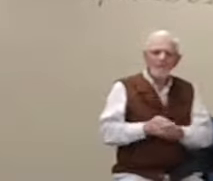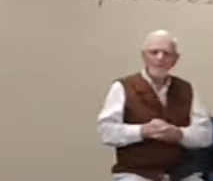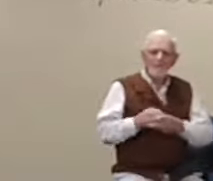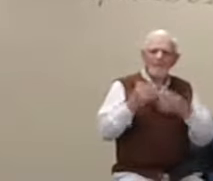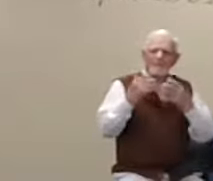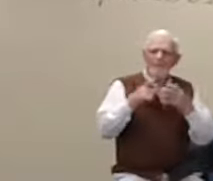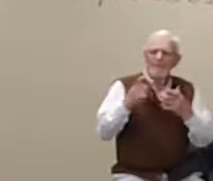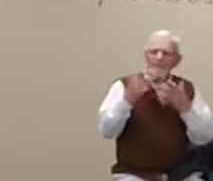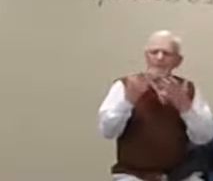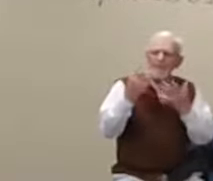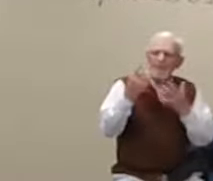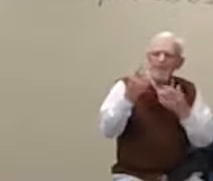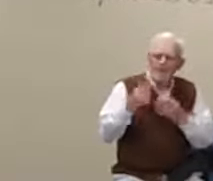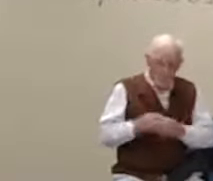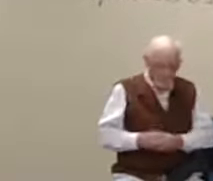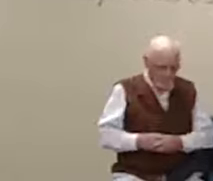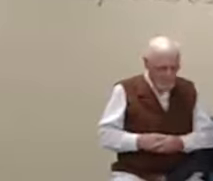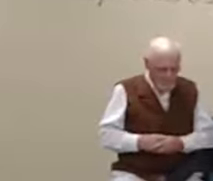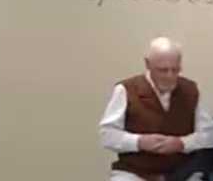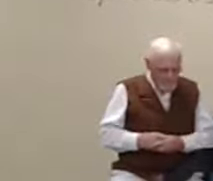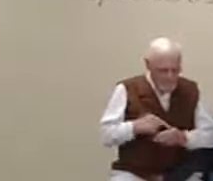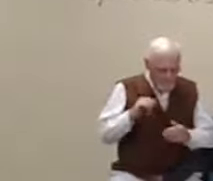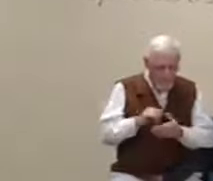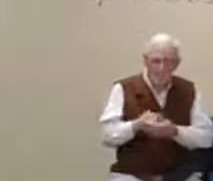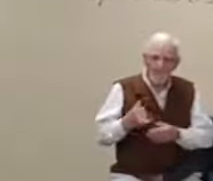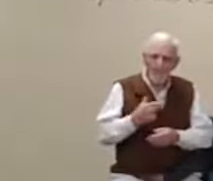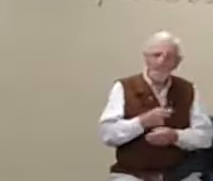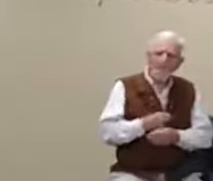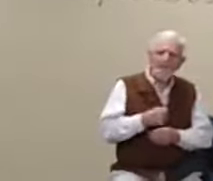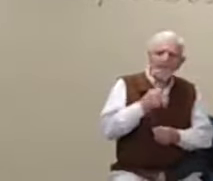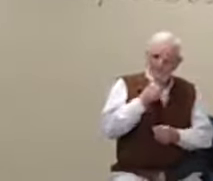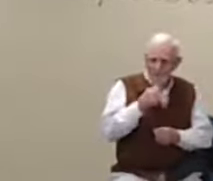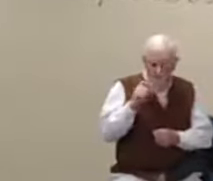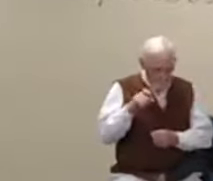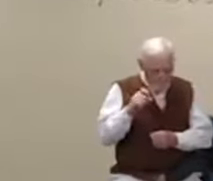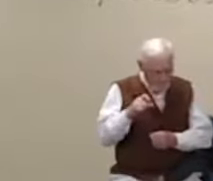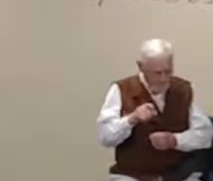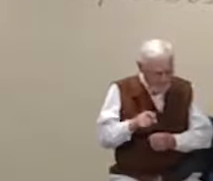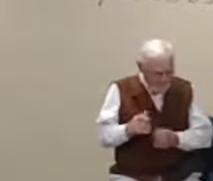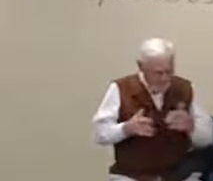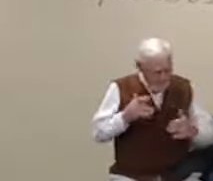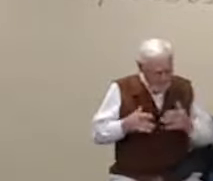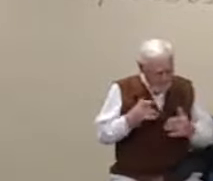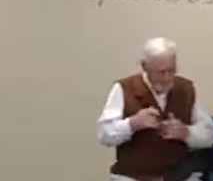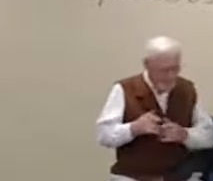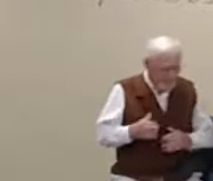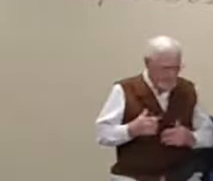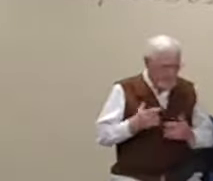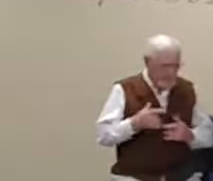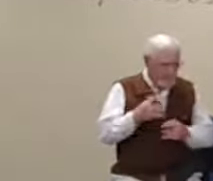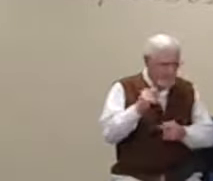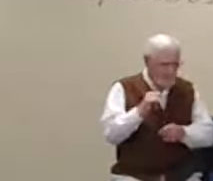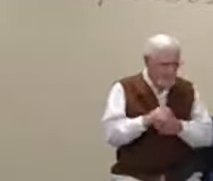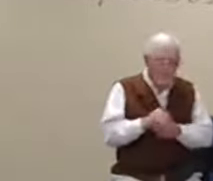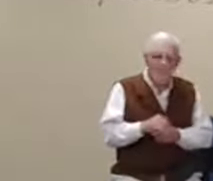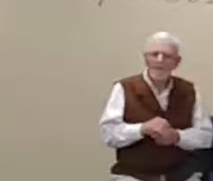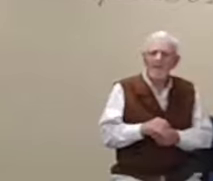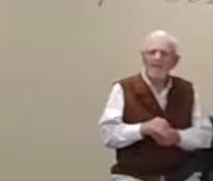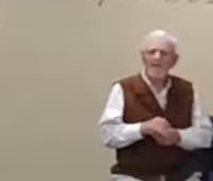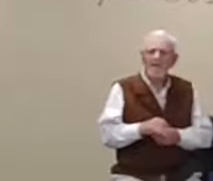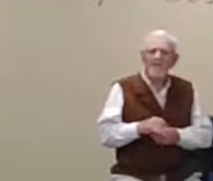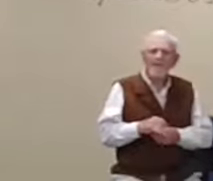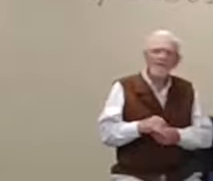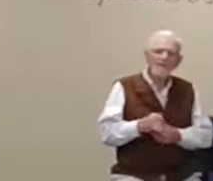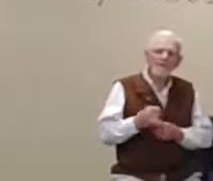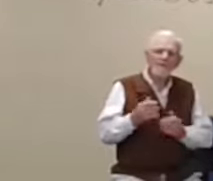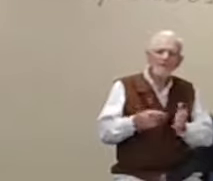you. Lord, that we can, we don't need the emotions and the feelings, but already, Lord, it just seems like you've